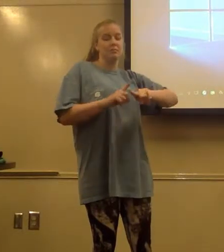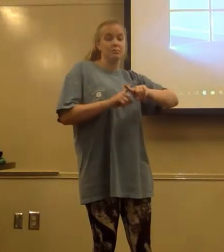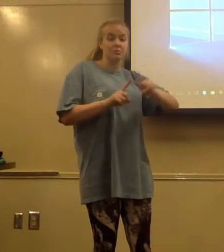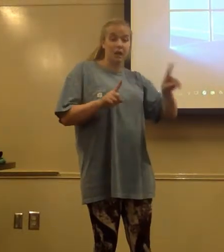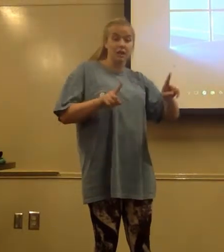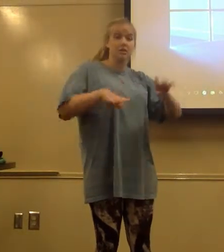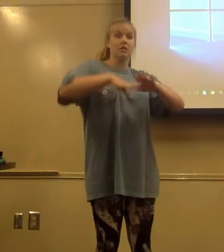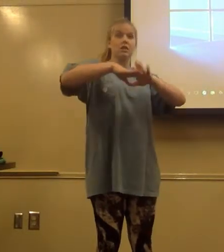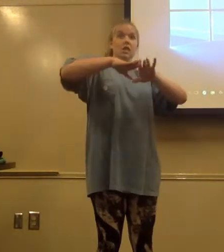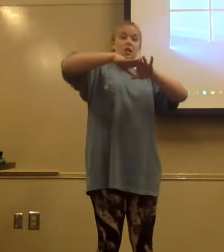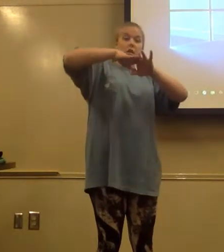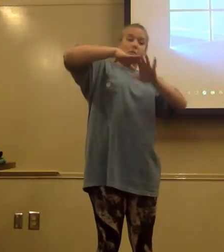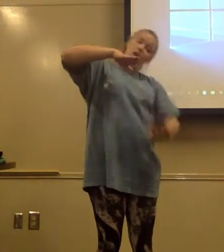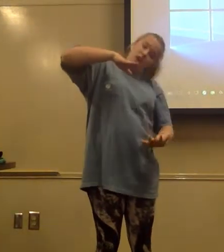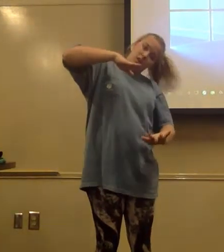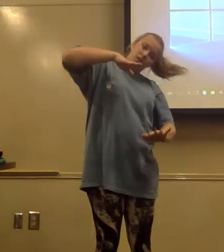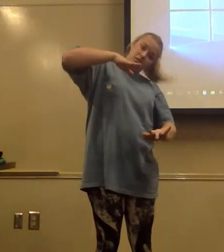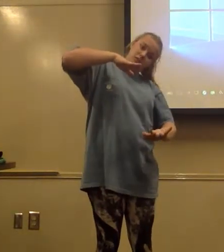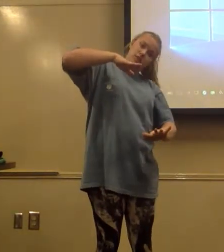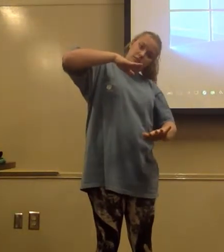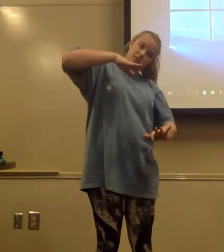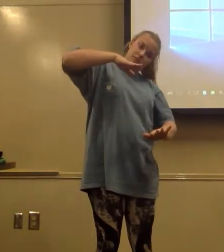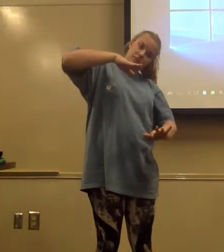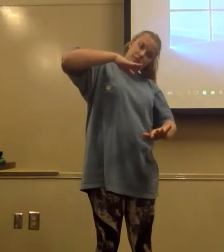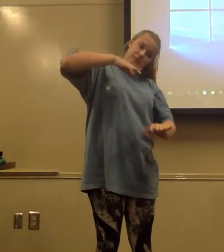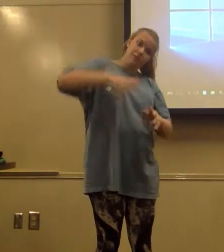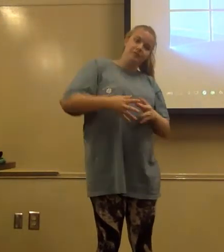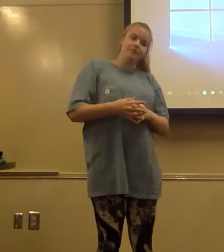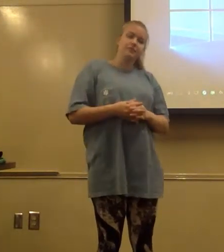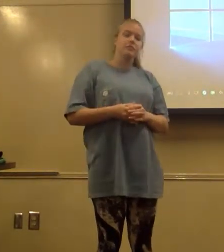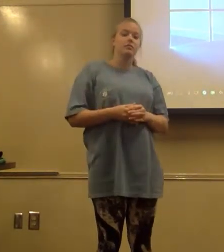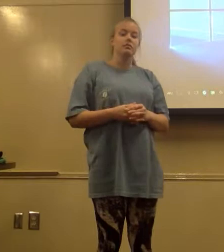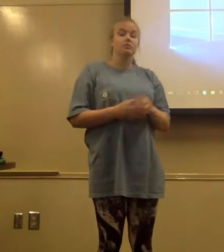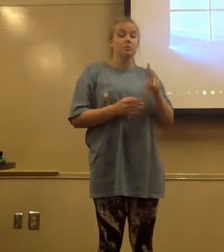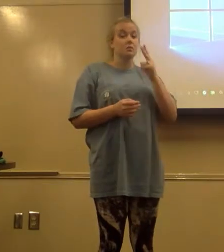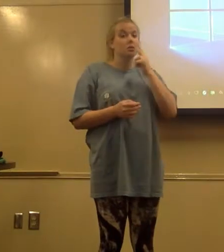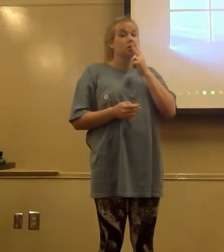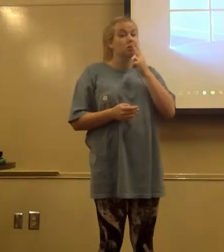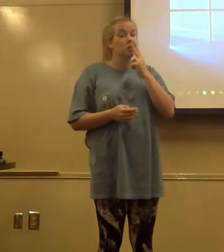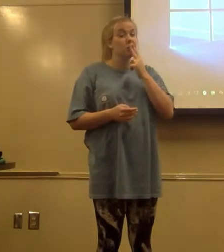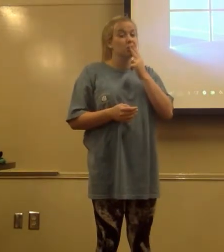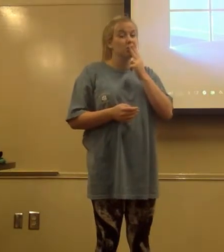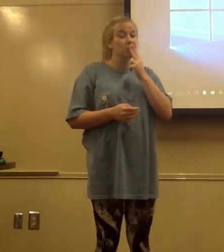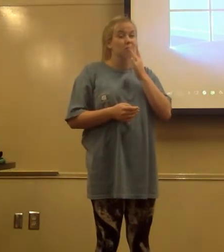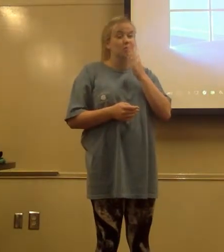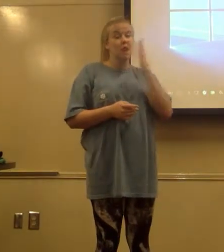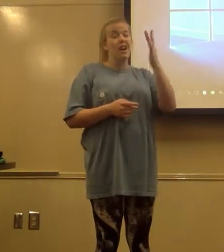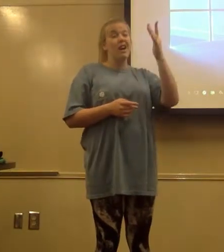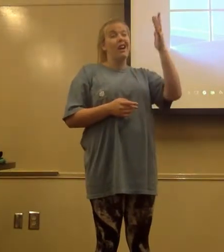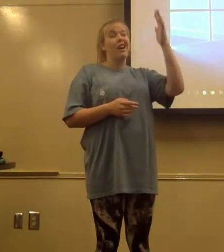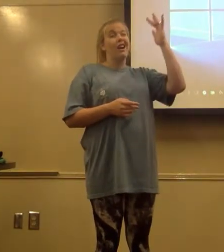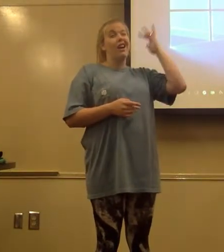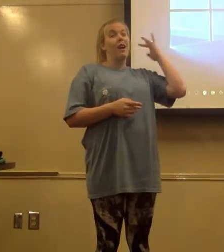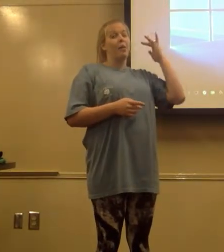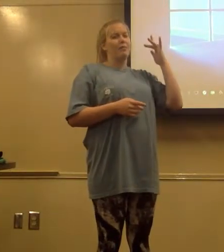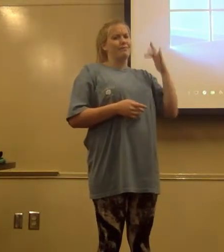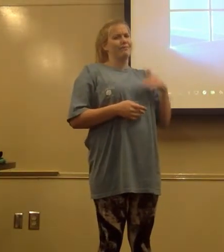The peak year was 1964 in the States of smoking per capita, about 4,000 cigarettes a year, but most Americans smoking about half a pack on average a